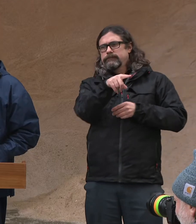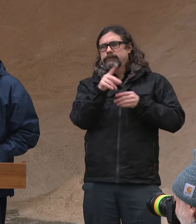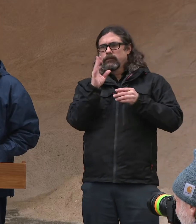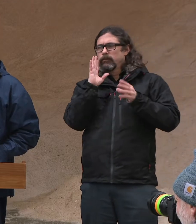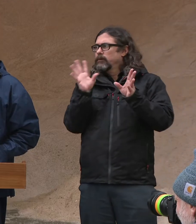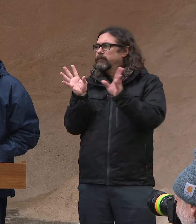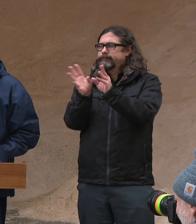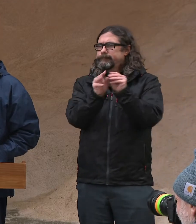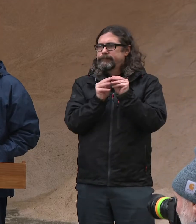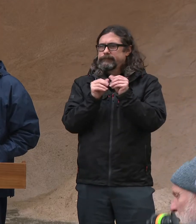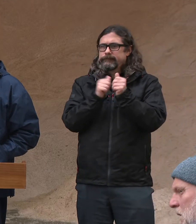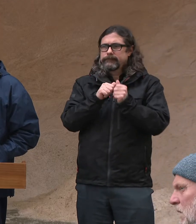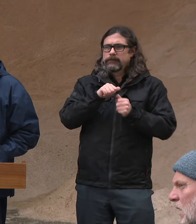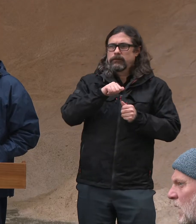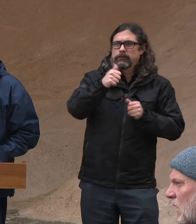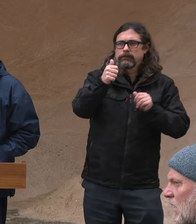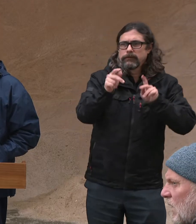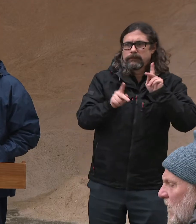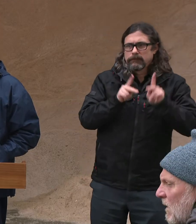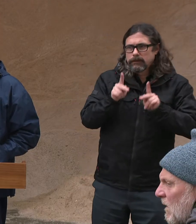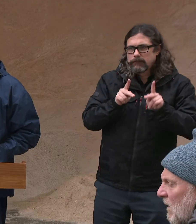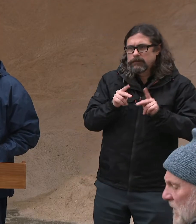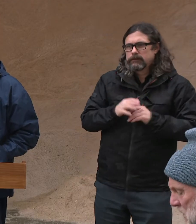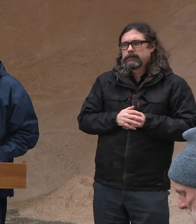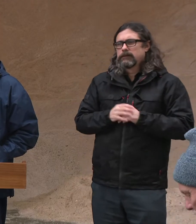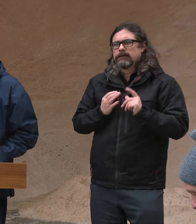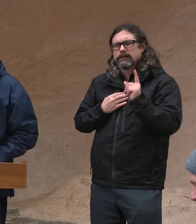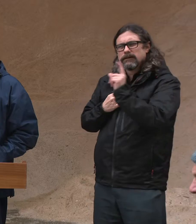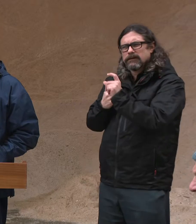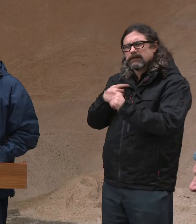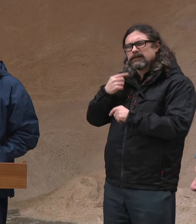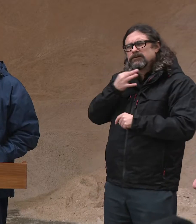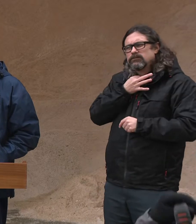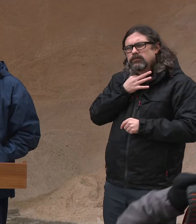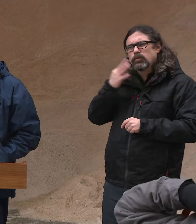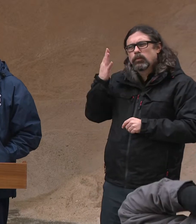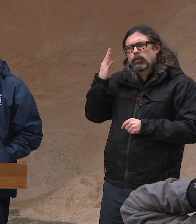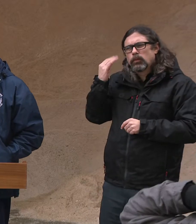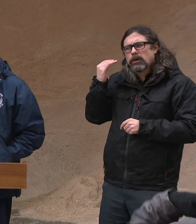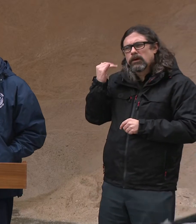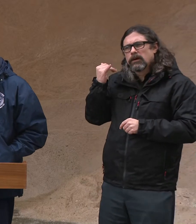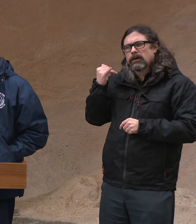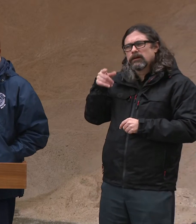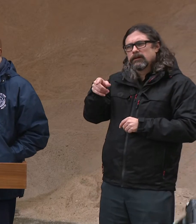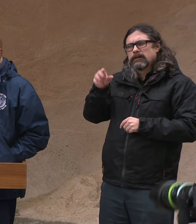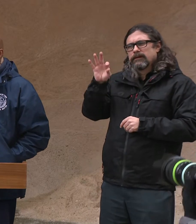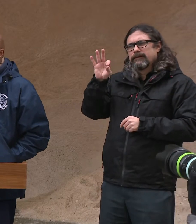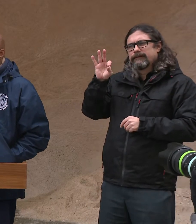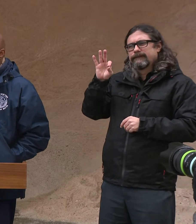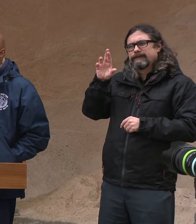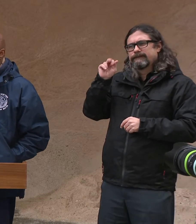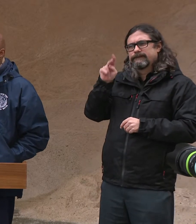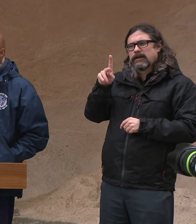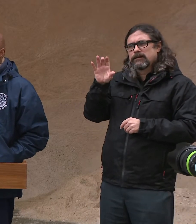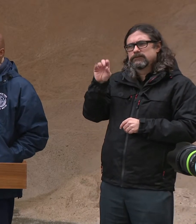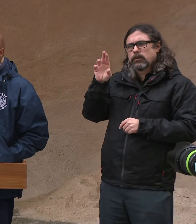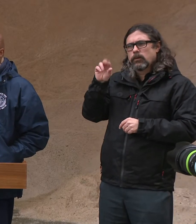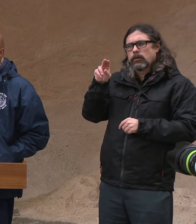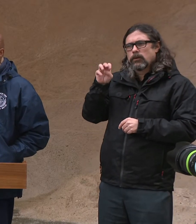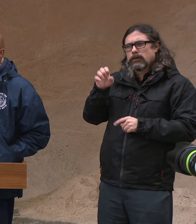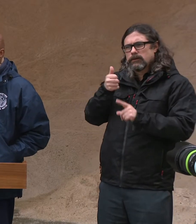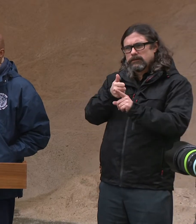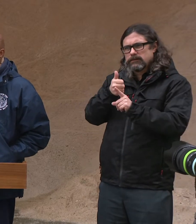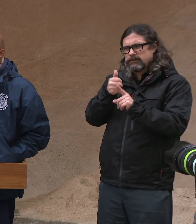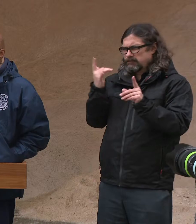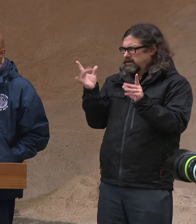why take someone like Frank Morrell who's working with more instead of the deputy mayor or someone who can actually talk about, as you said the meeting was about, the city's needs,